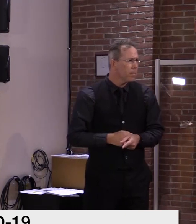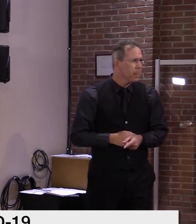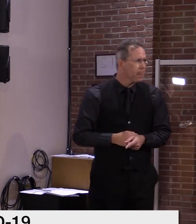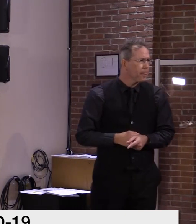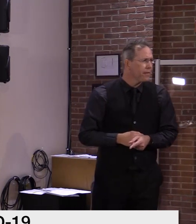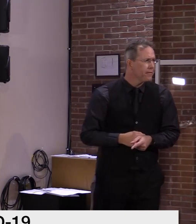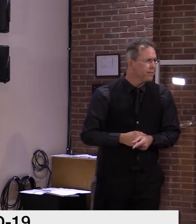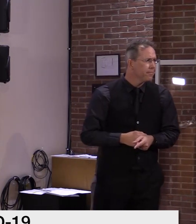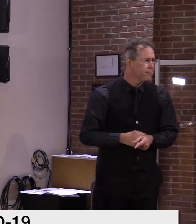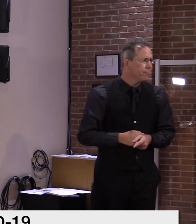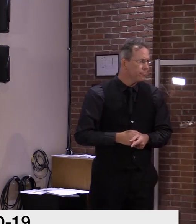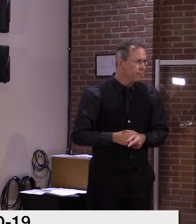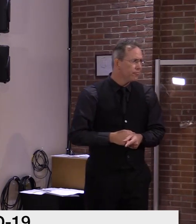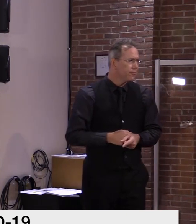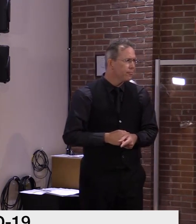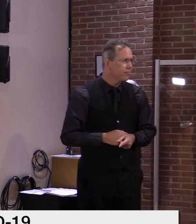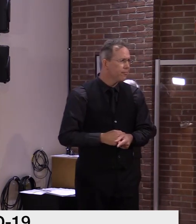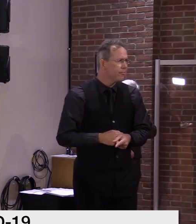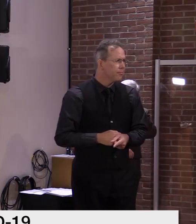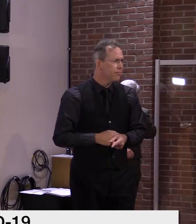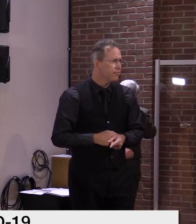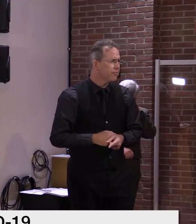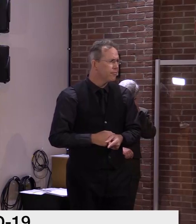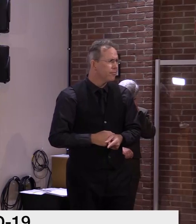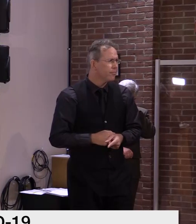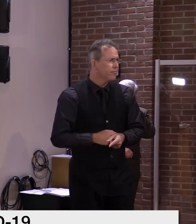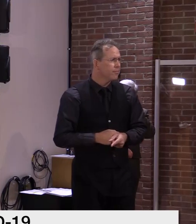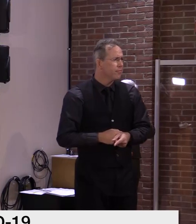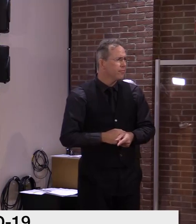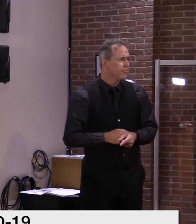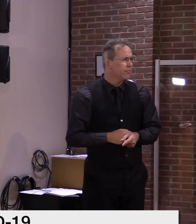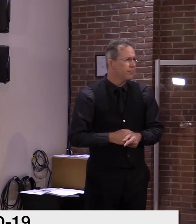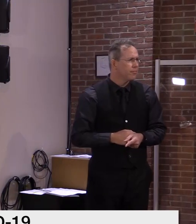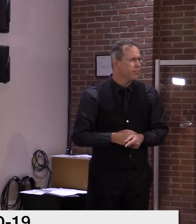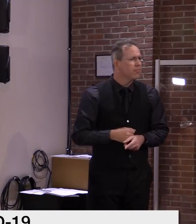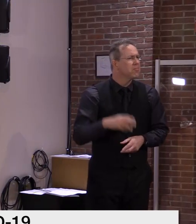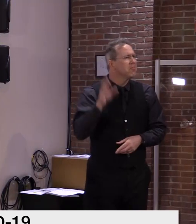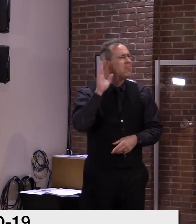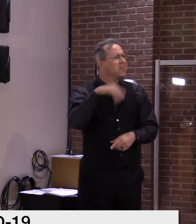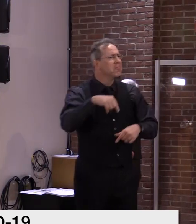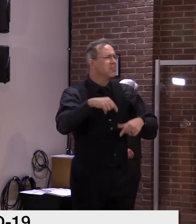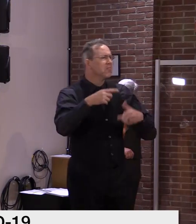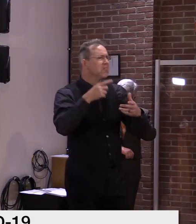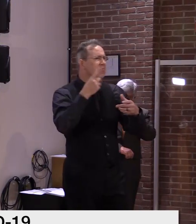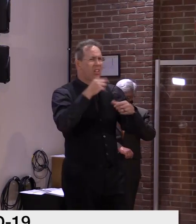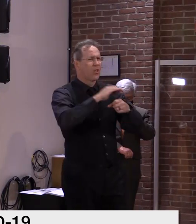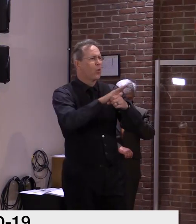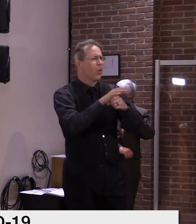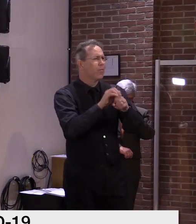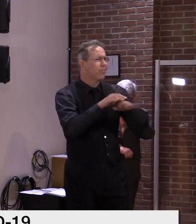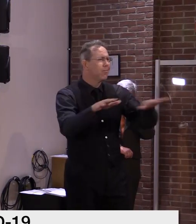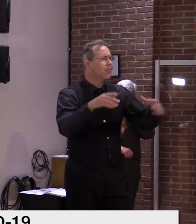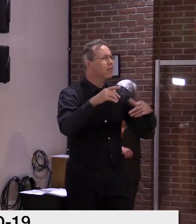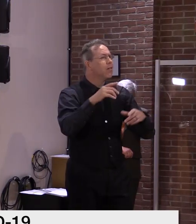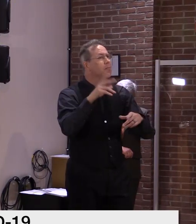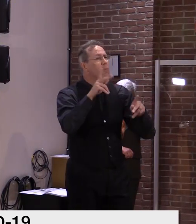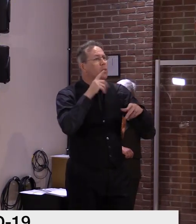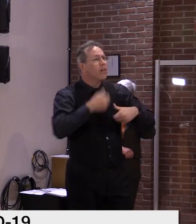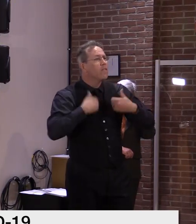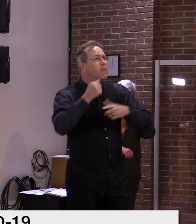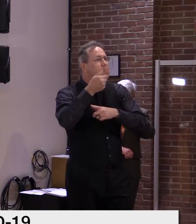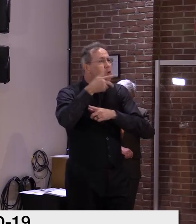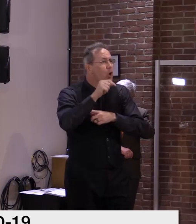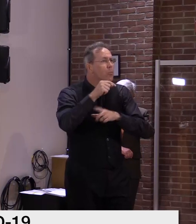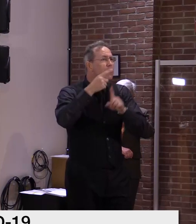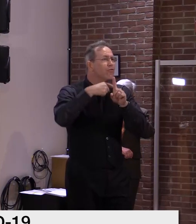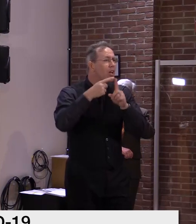of Vermont lifting its eviction moratorium? Well, certainly. I